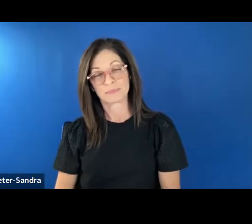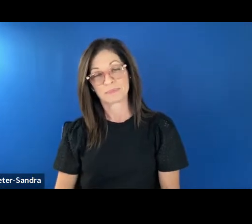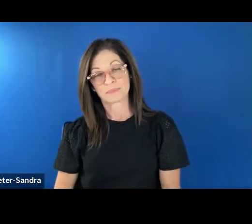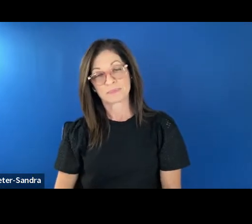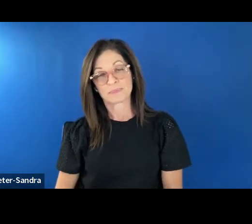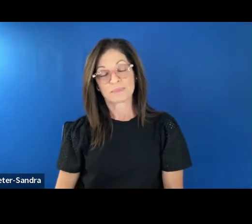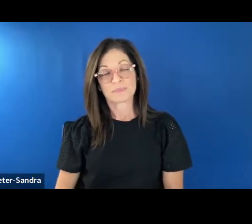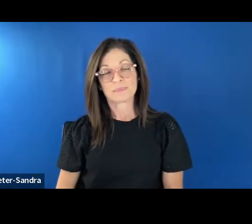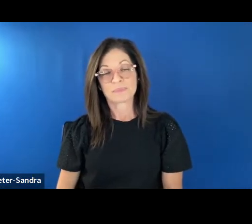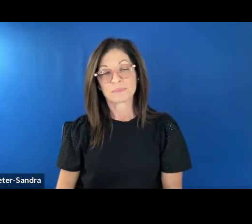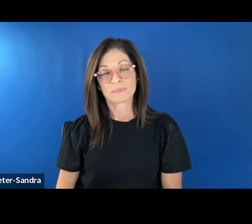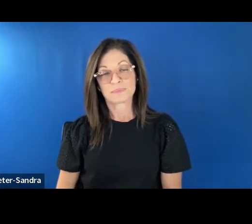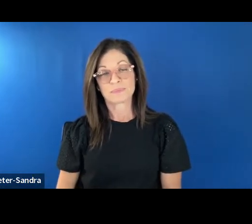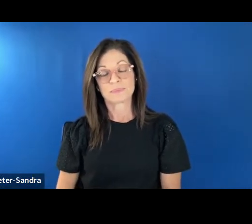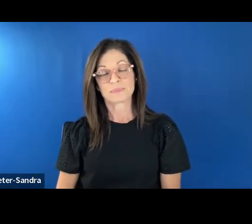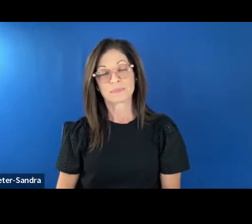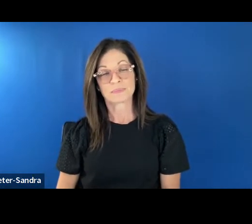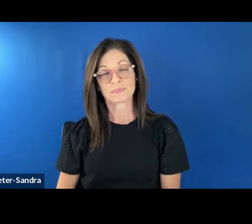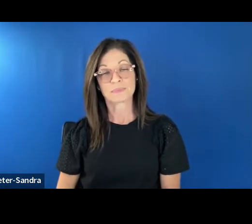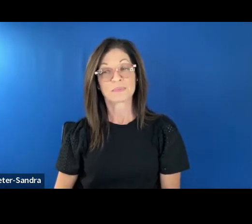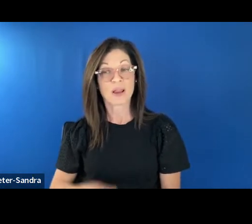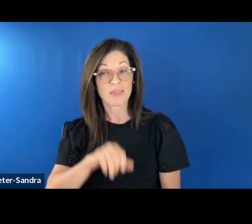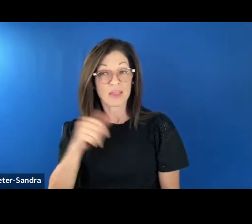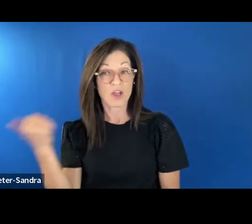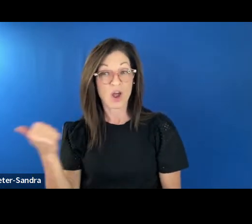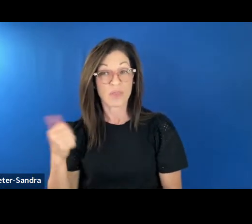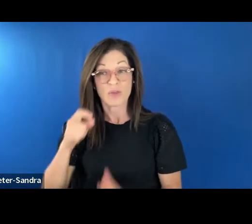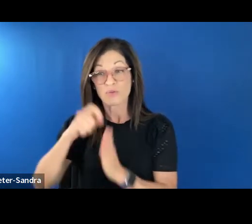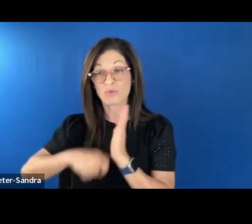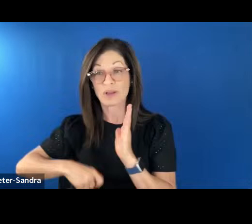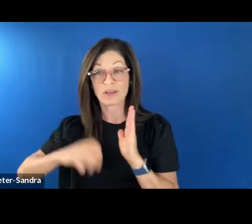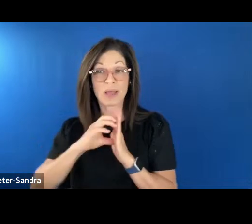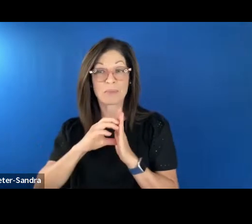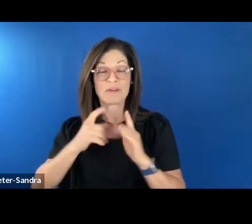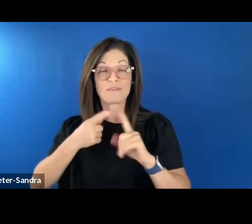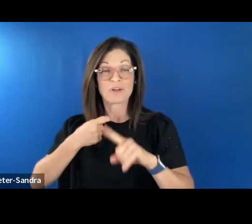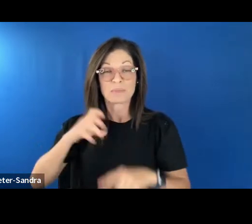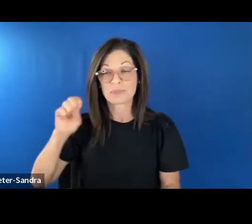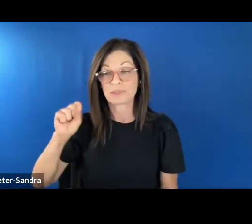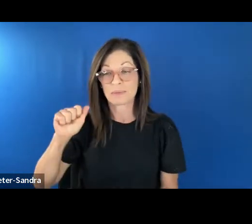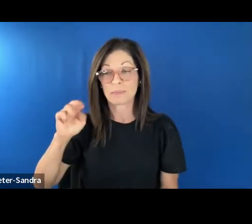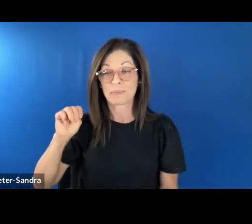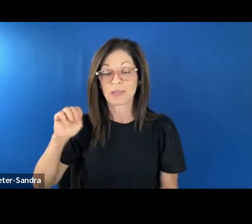The other written comment is from Samantha Moore.